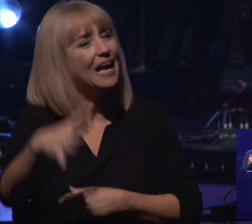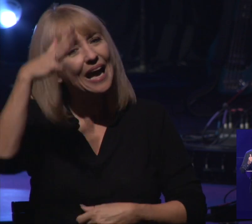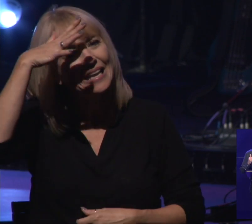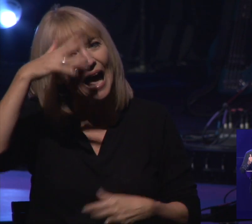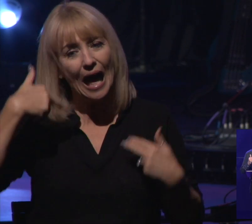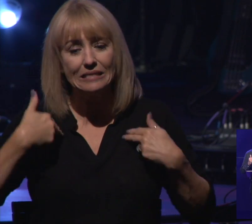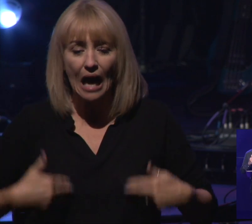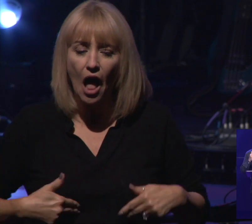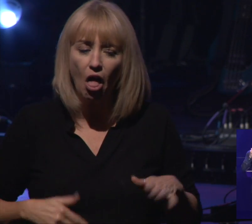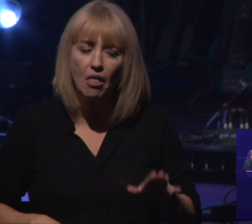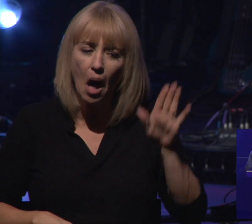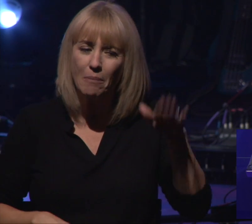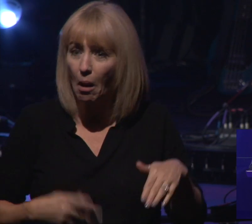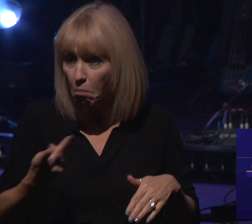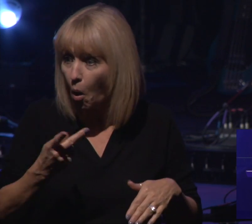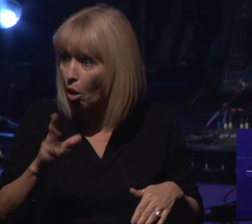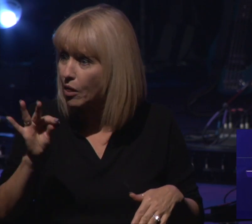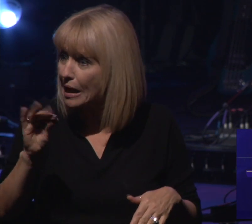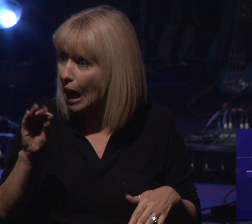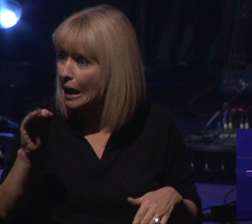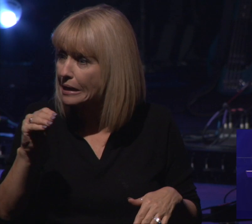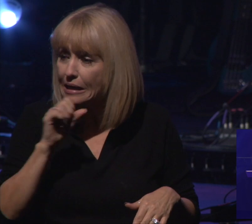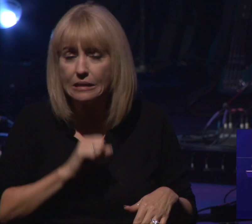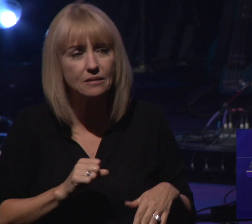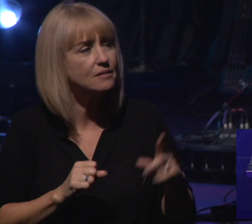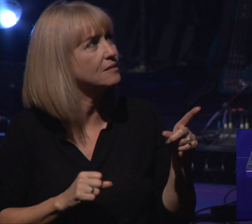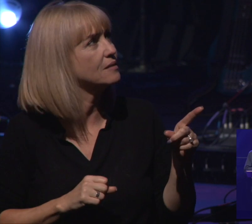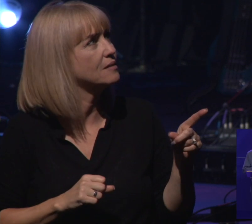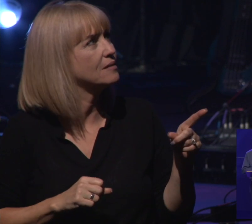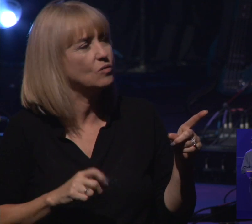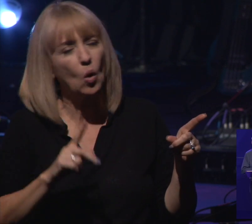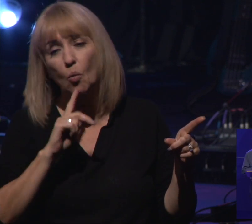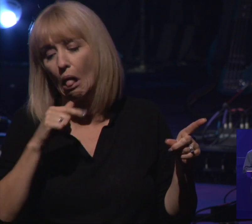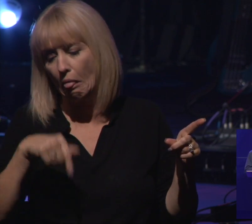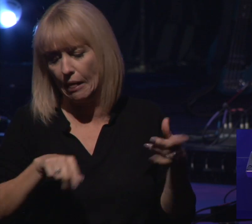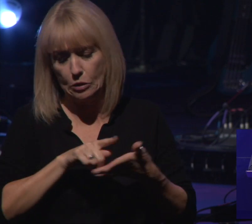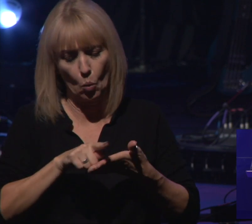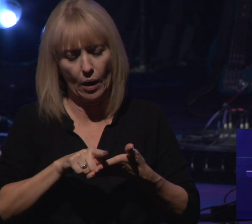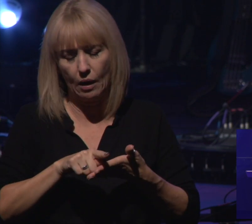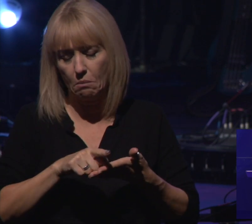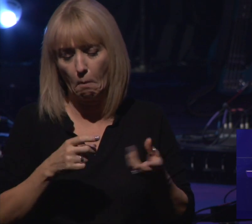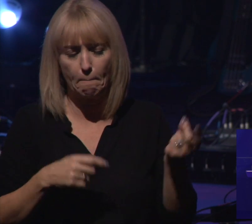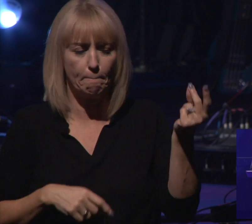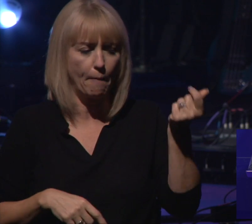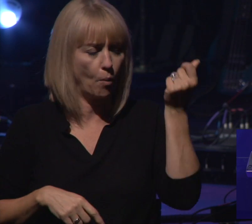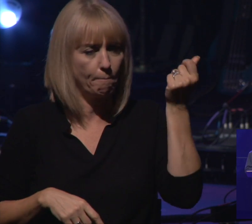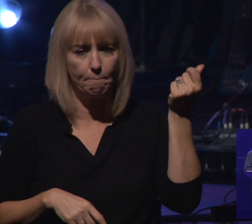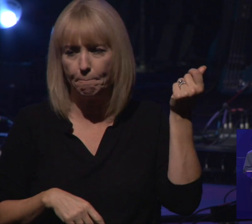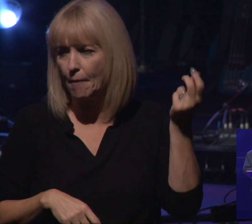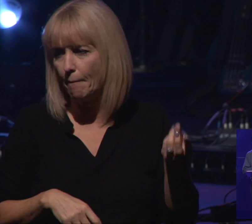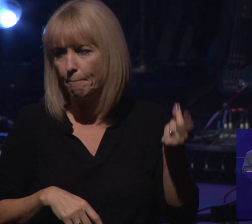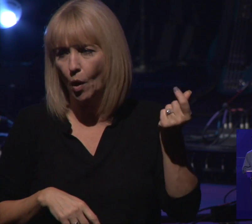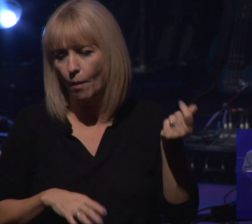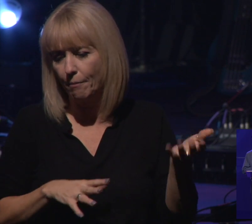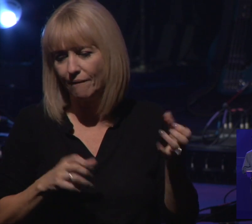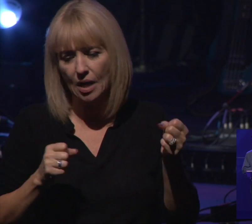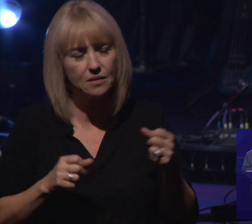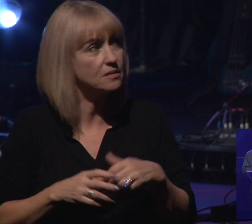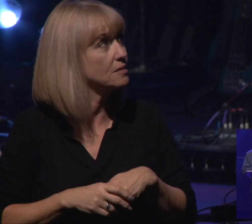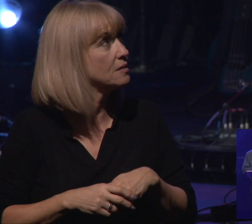relationship. And then Dad's health, you know, goes up and down when they're both in their 90s. And then this week, it all just turned very